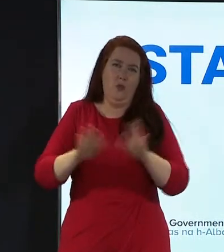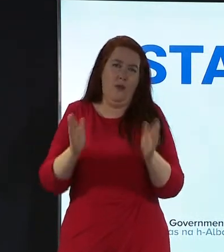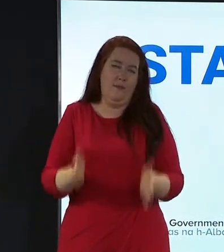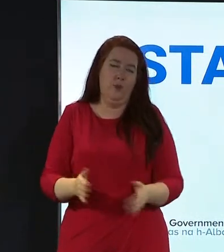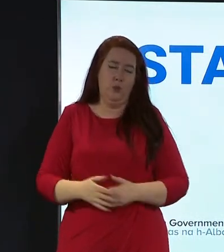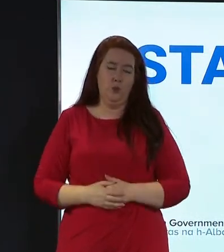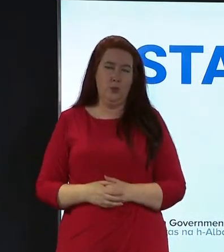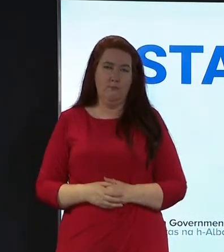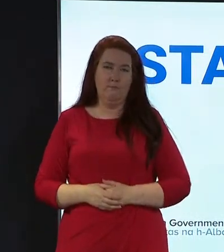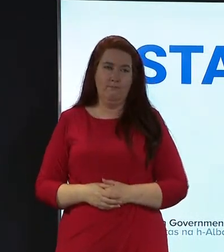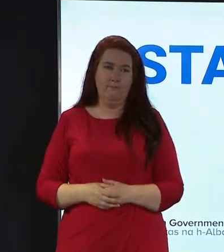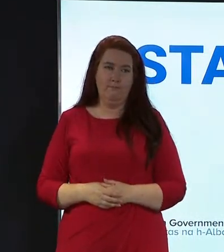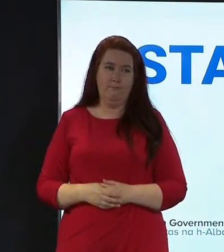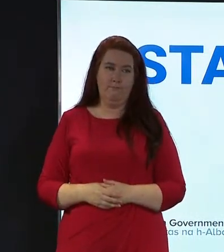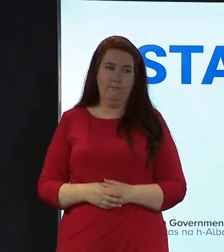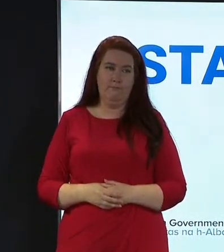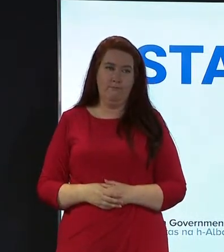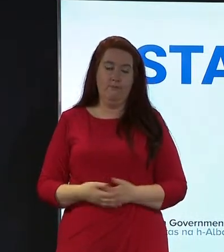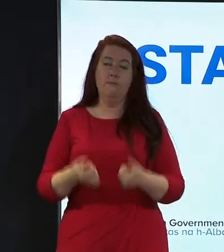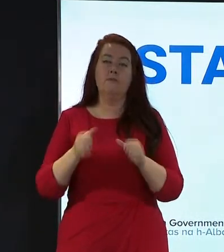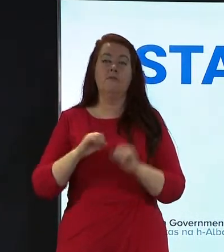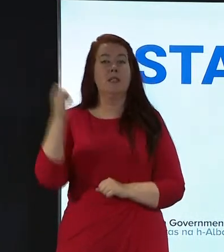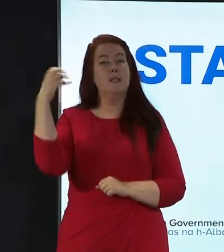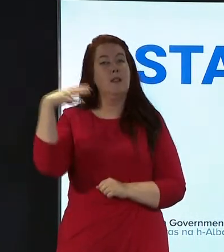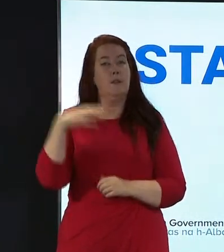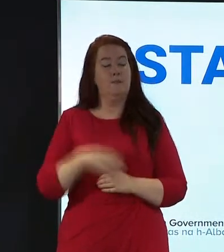it. Christine Lavelle from The Sun.